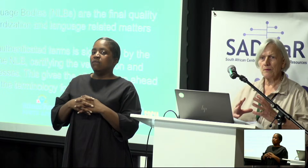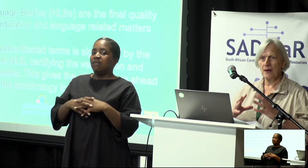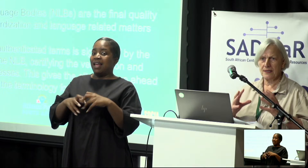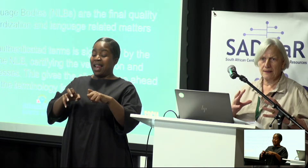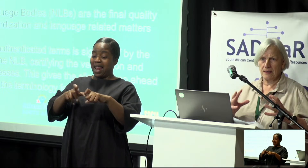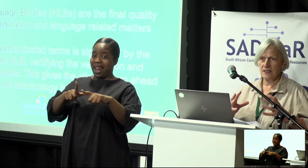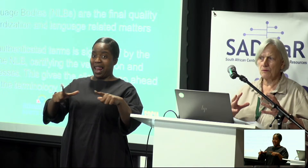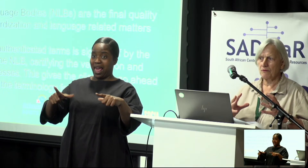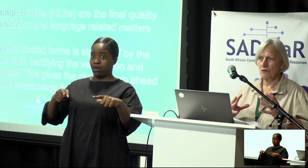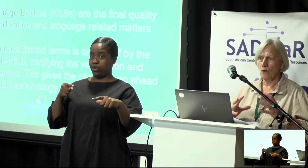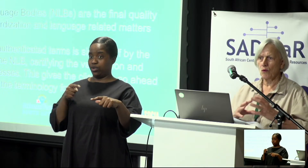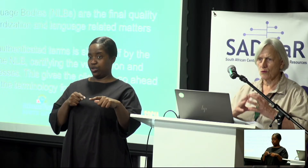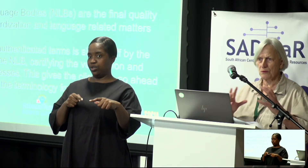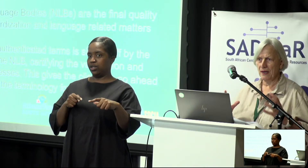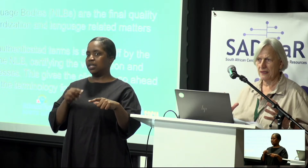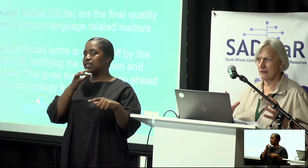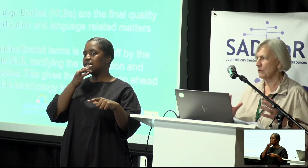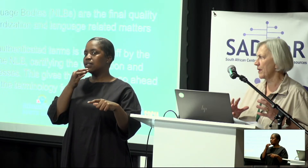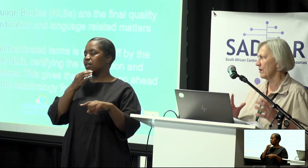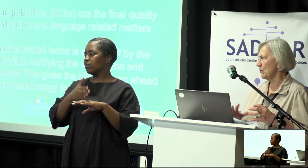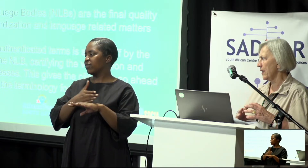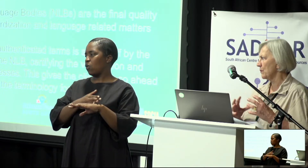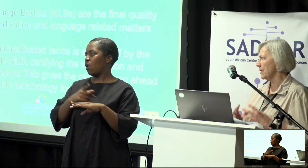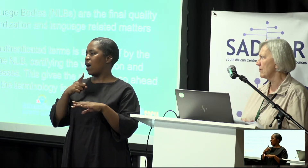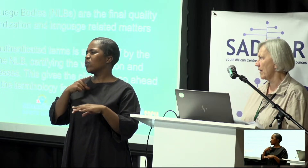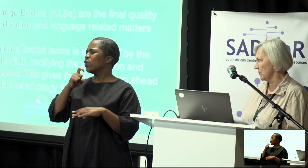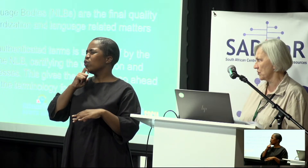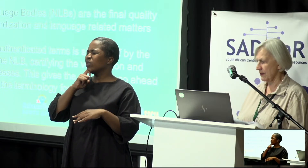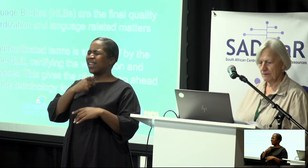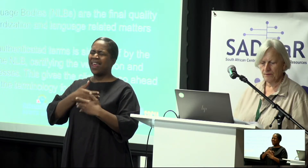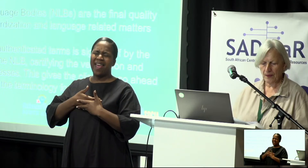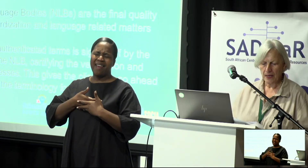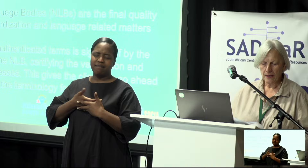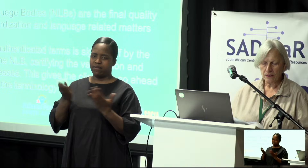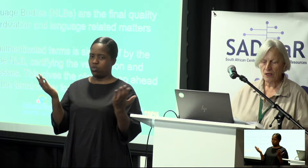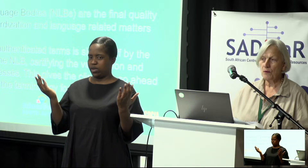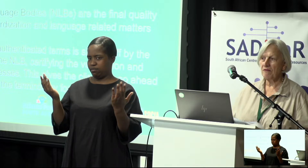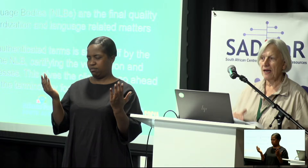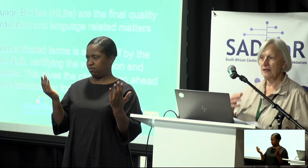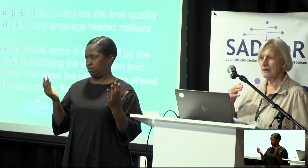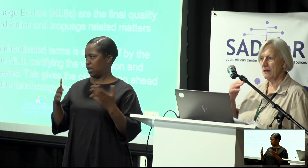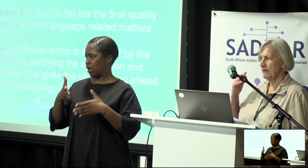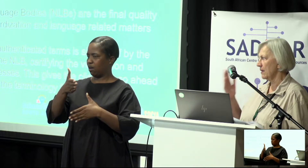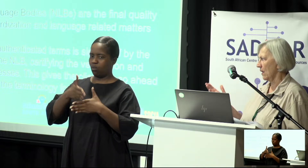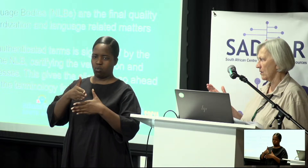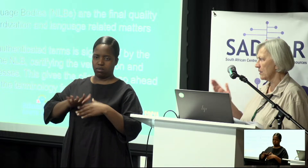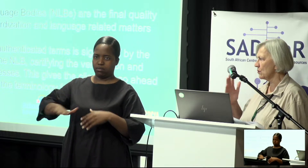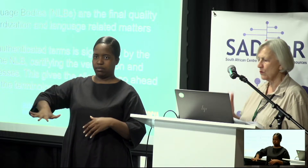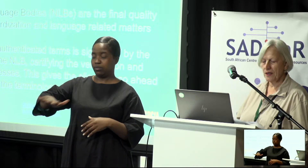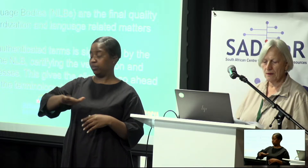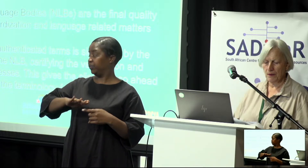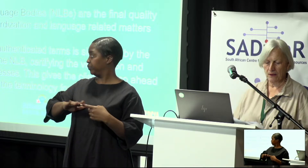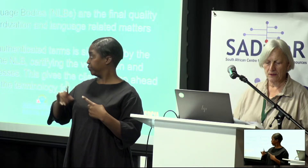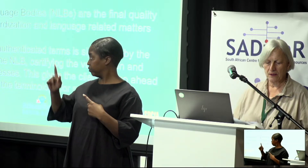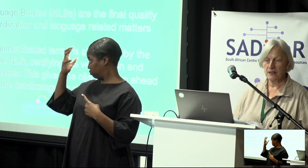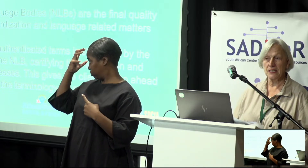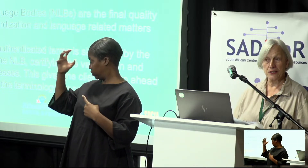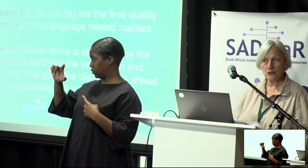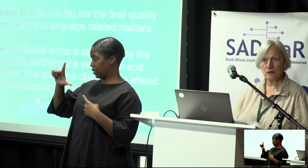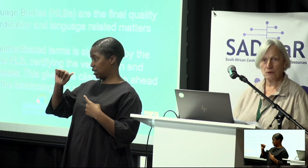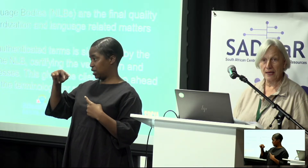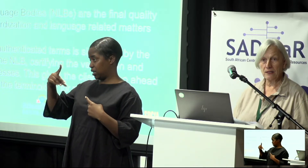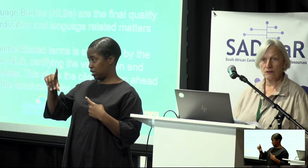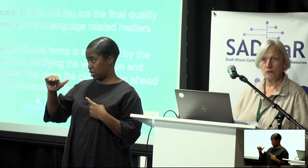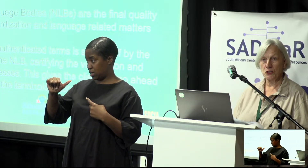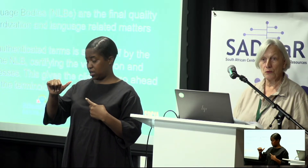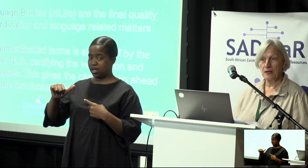Language occupies, as I said before, all spaces where we function. So we've had Langa talking about the